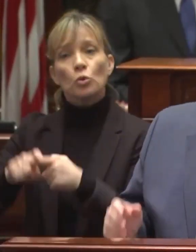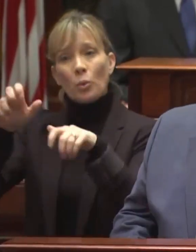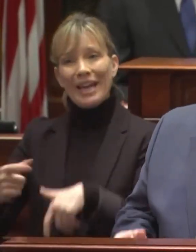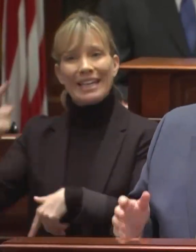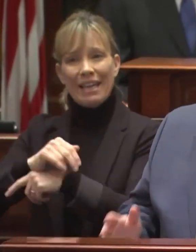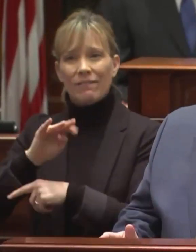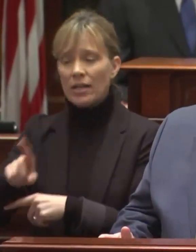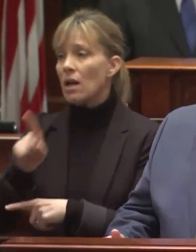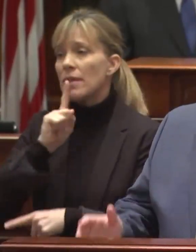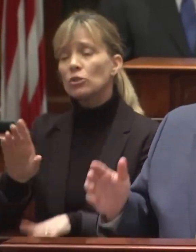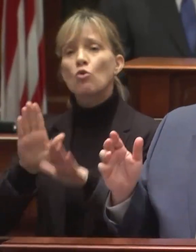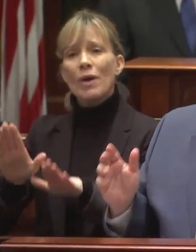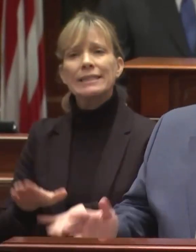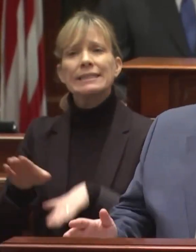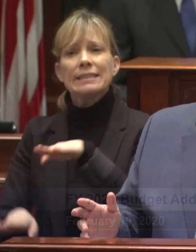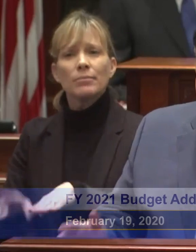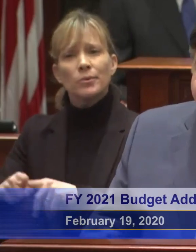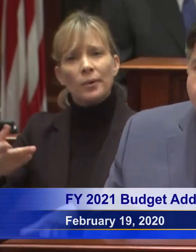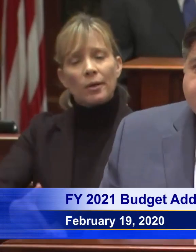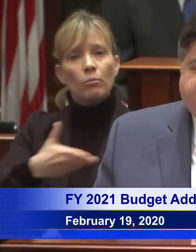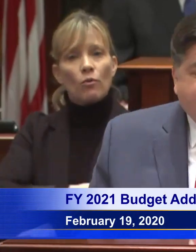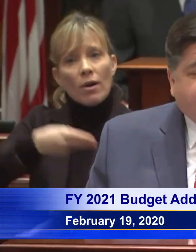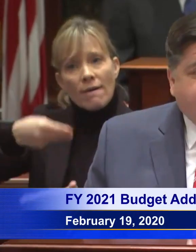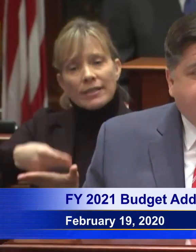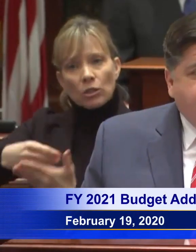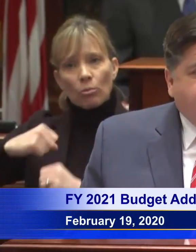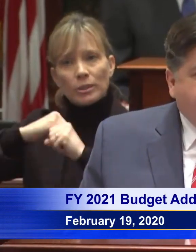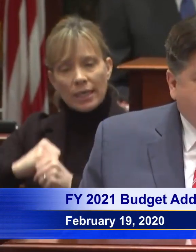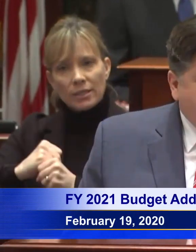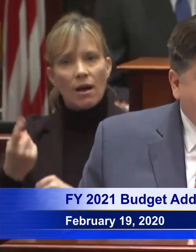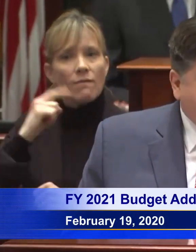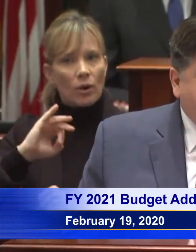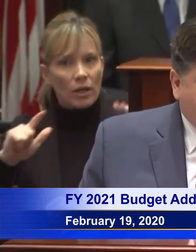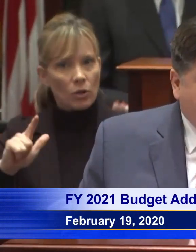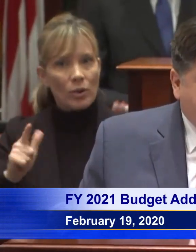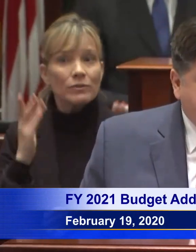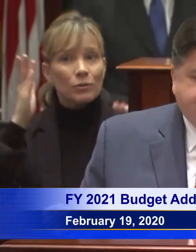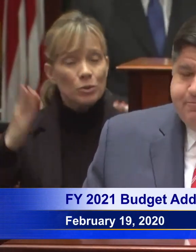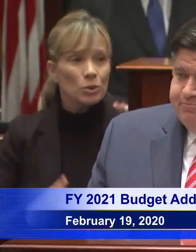a great step to improve fiscal protection for